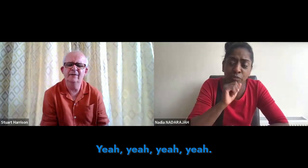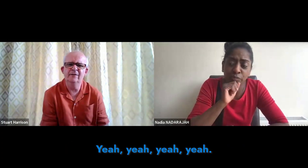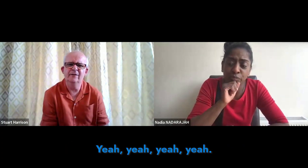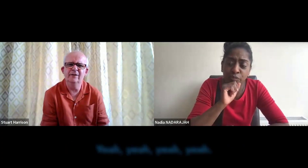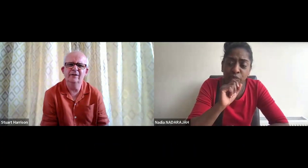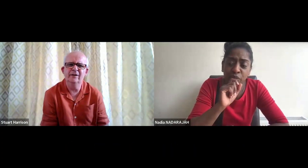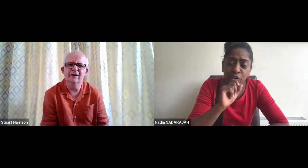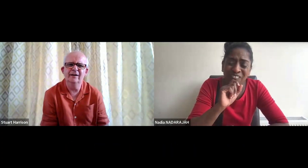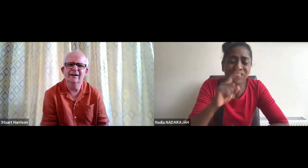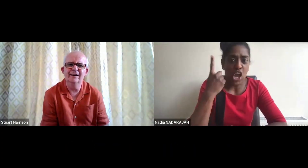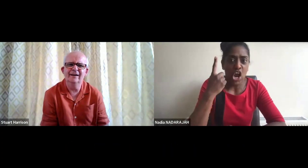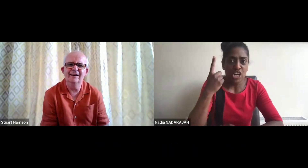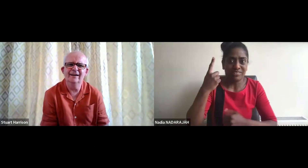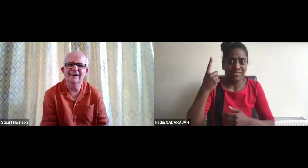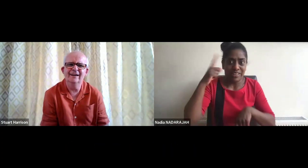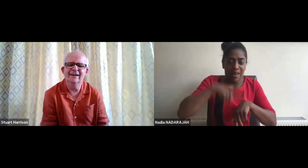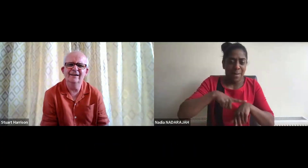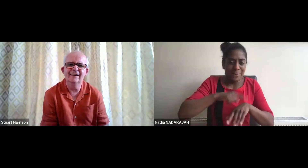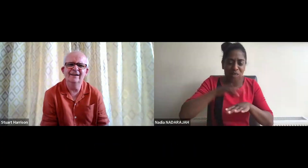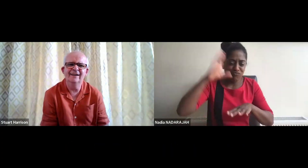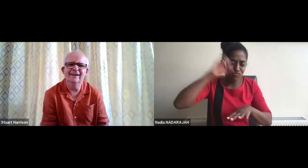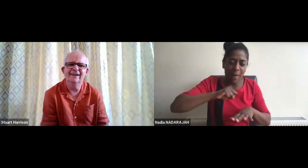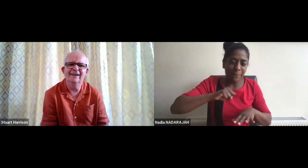environment? Yeah.